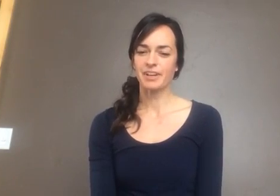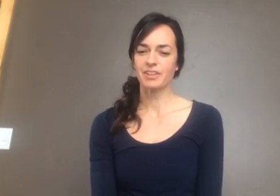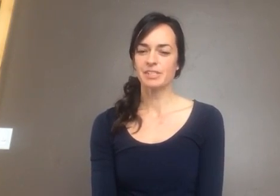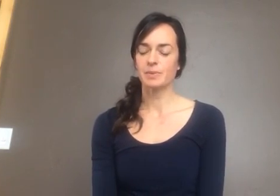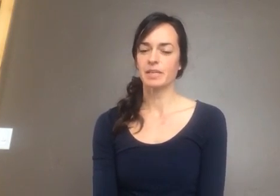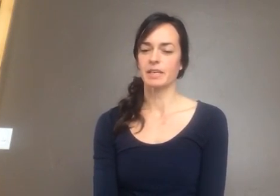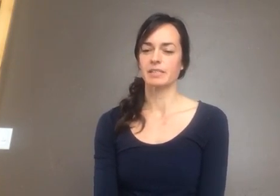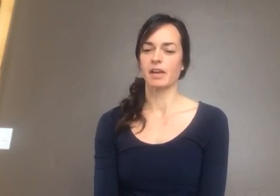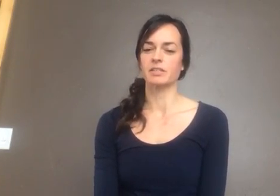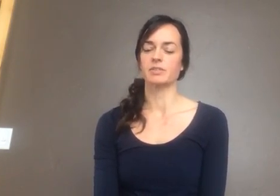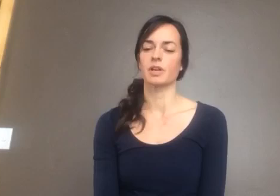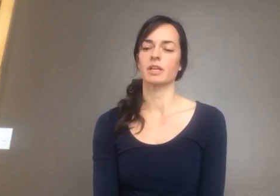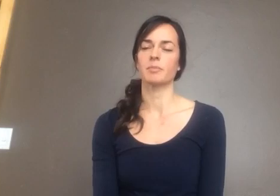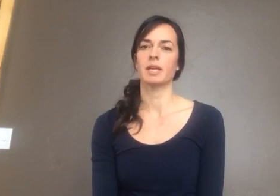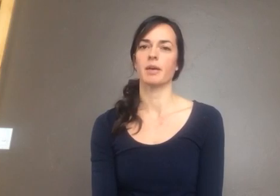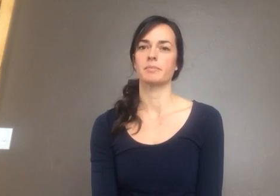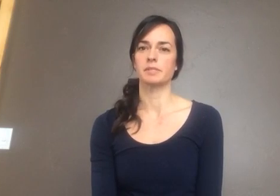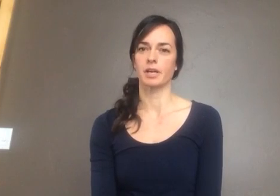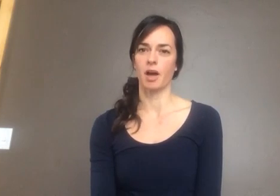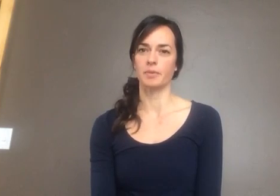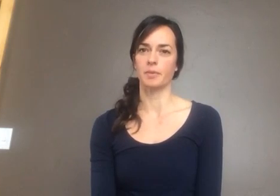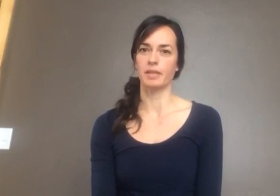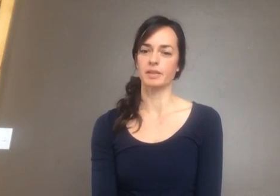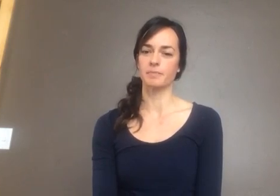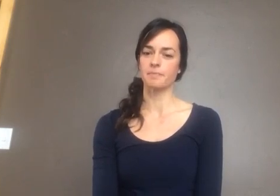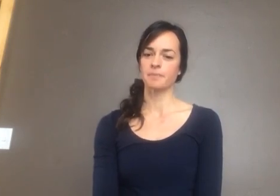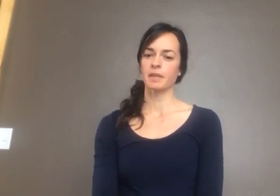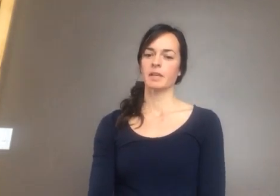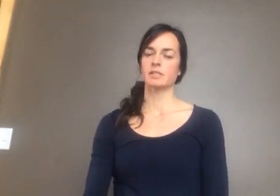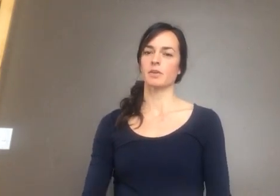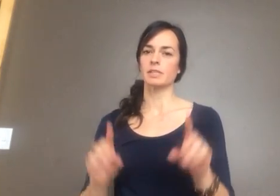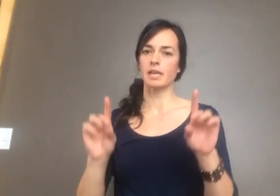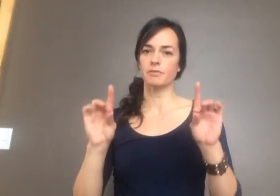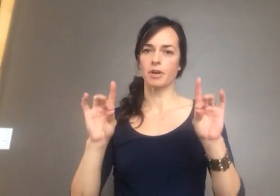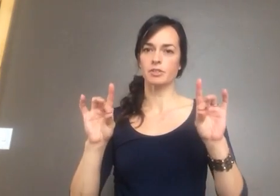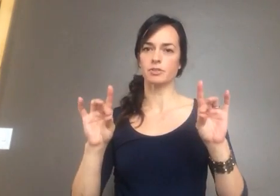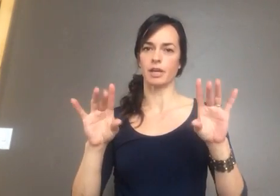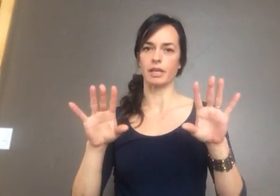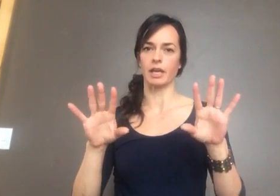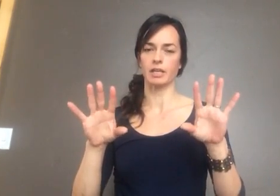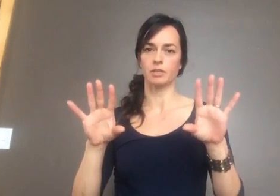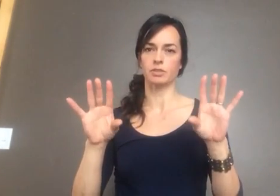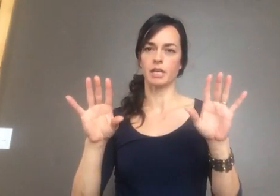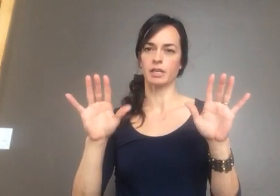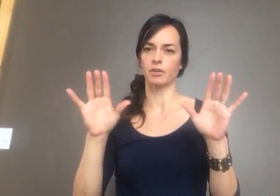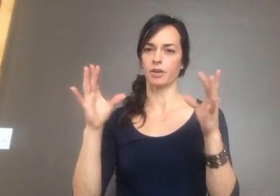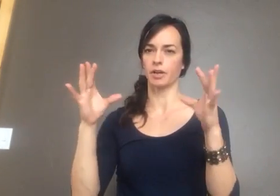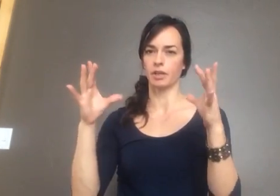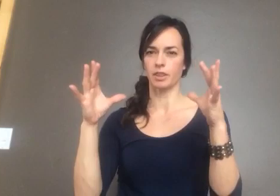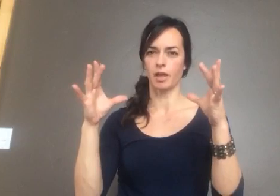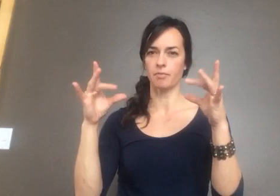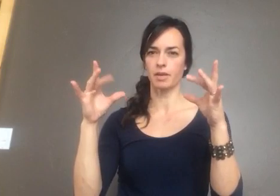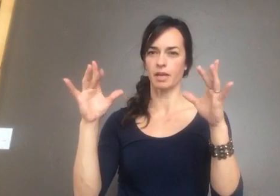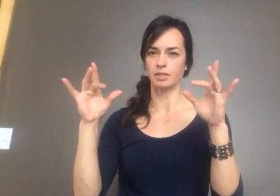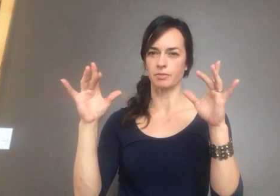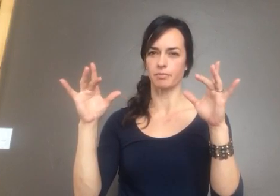card this week is Australia becomes a Commonwealth. So the sign for Australia, you take your thumb and your